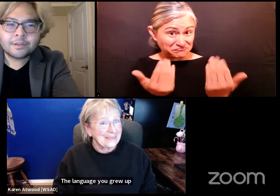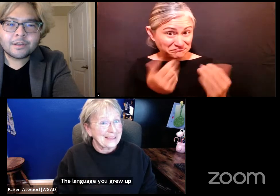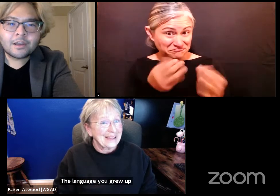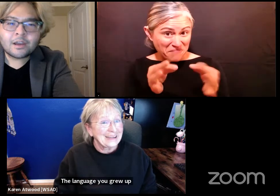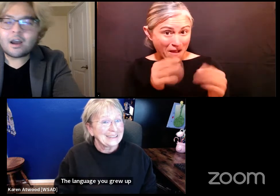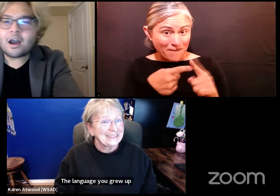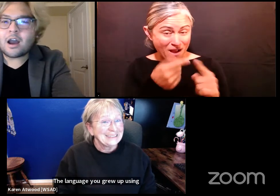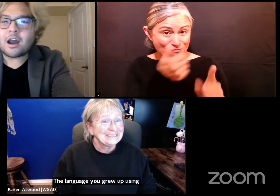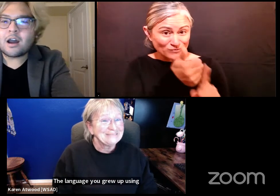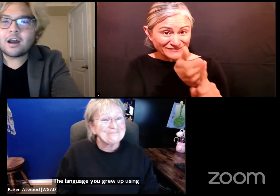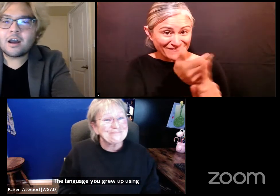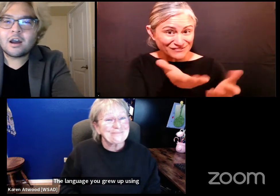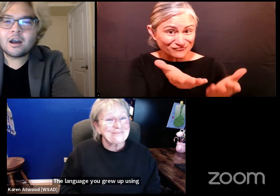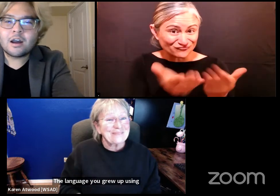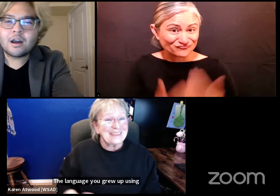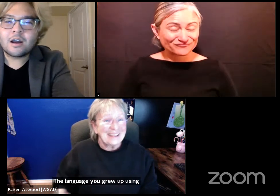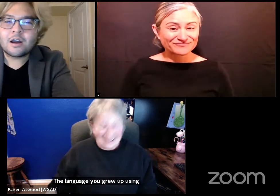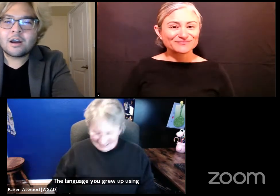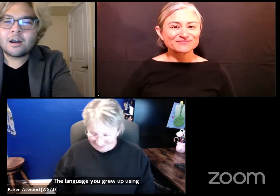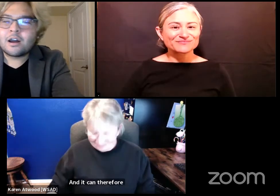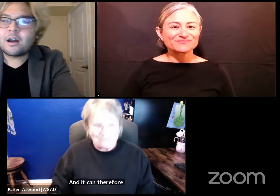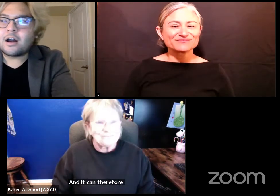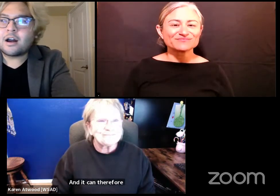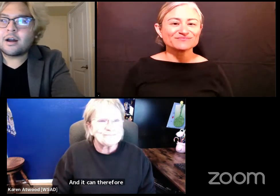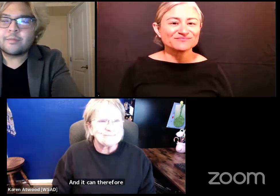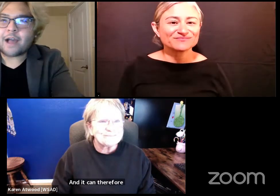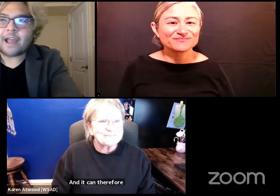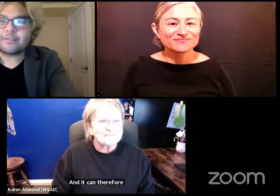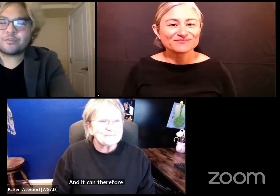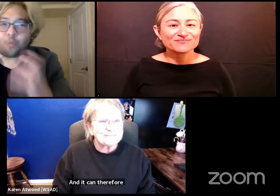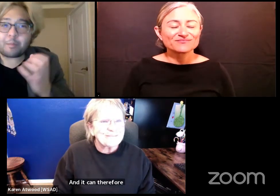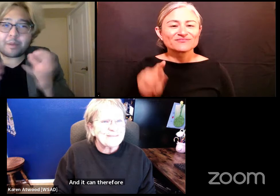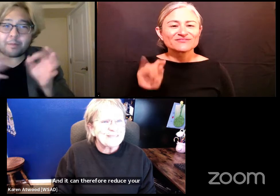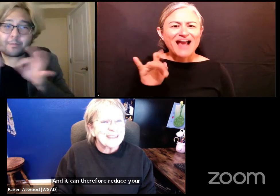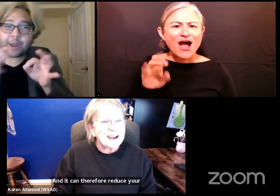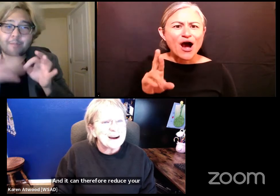our risk. We really appreciate it.